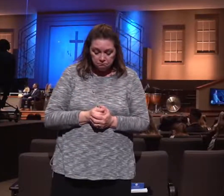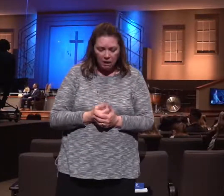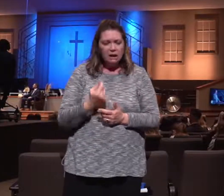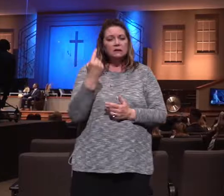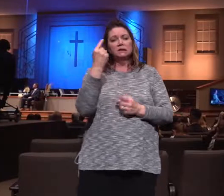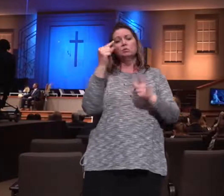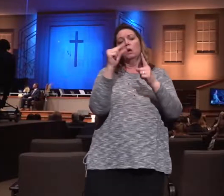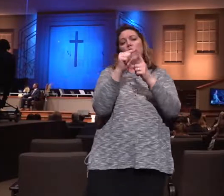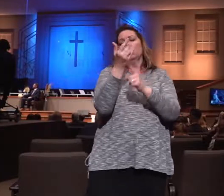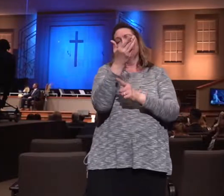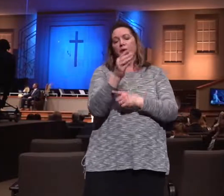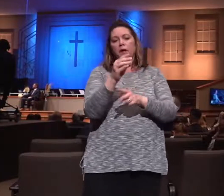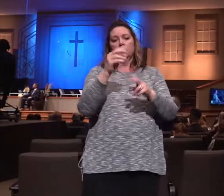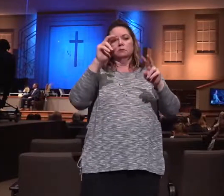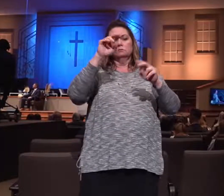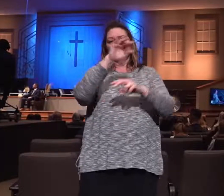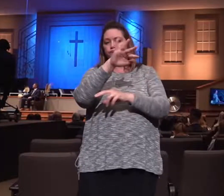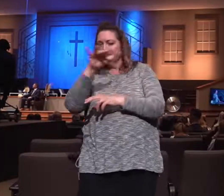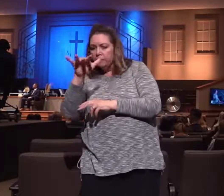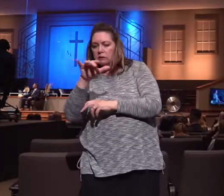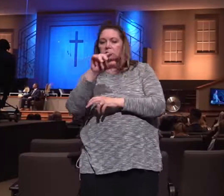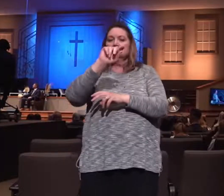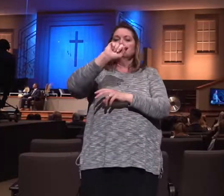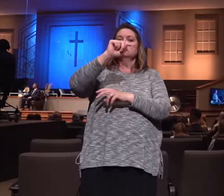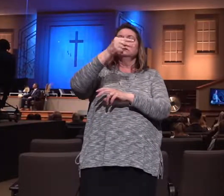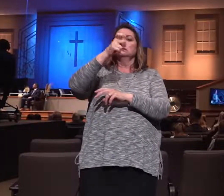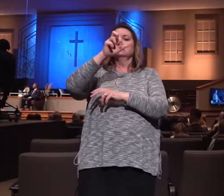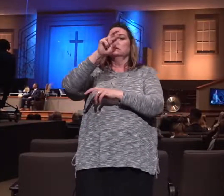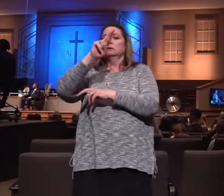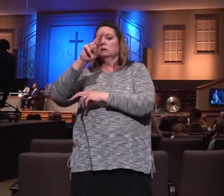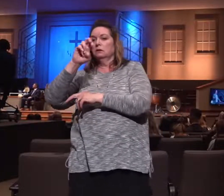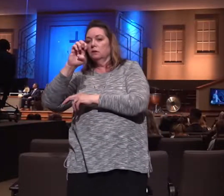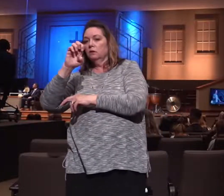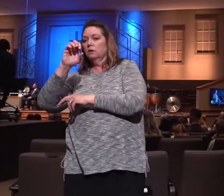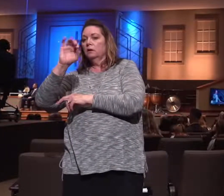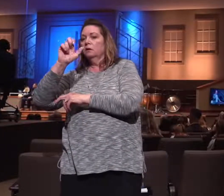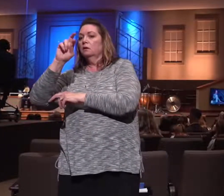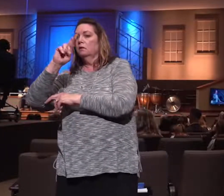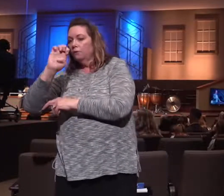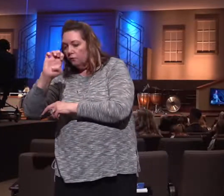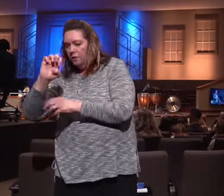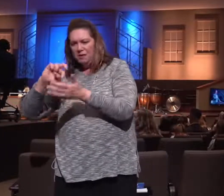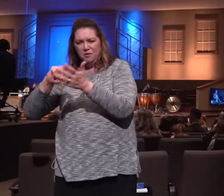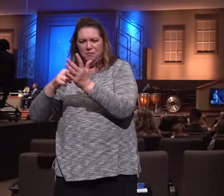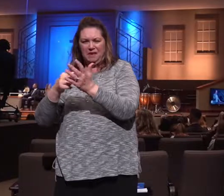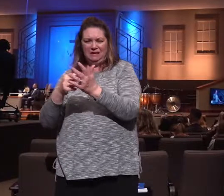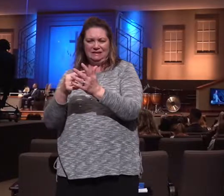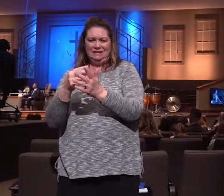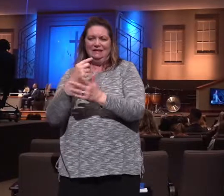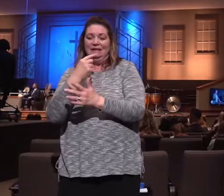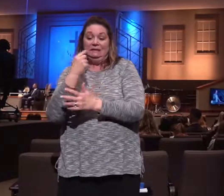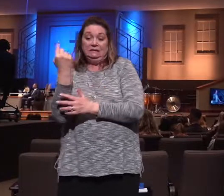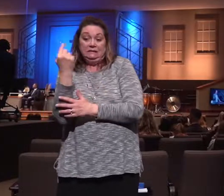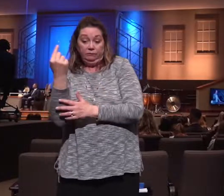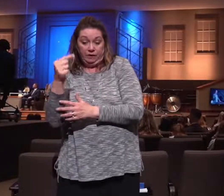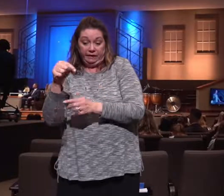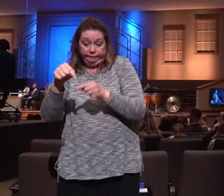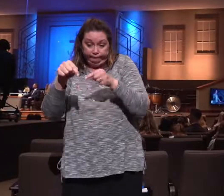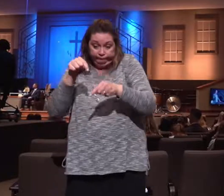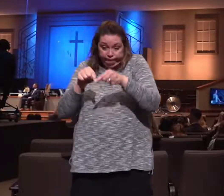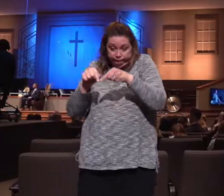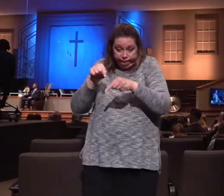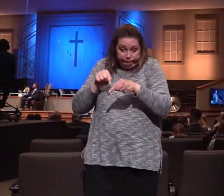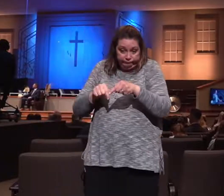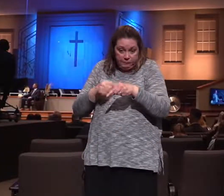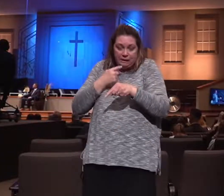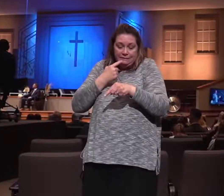The word therefore references something that has already been said in previous passages of Scripture. And I believe, we don't have time to build